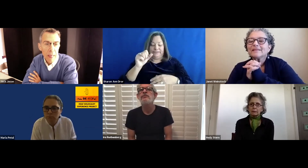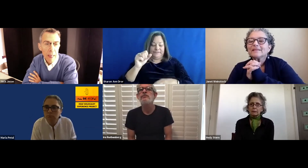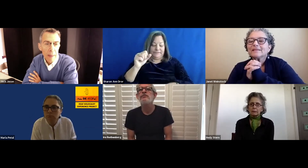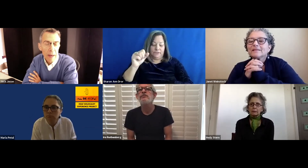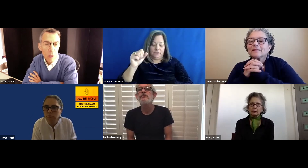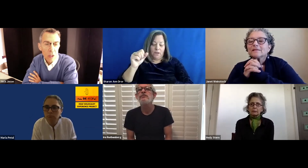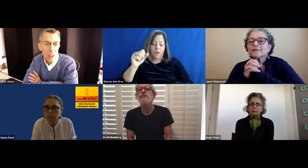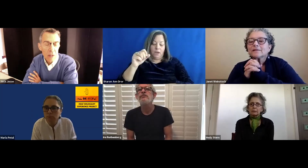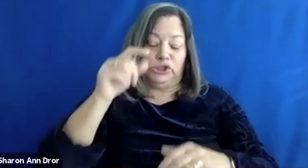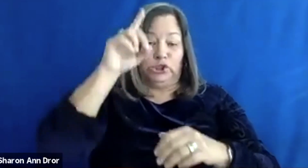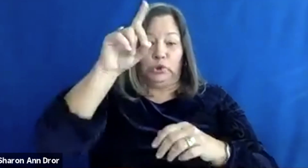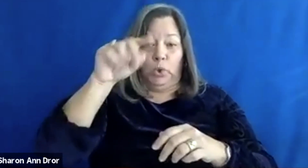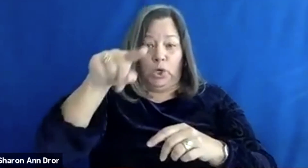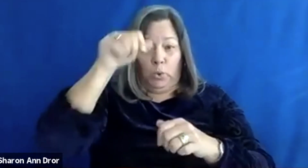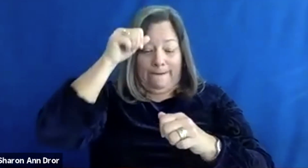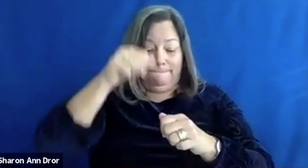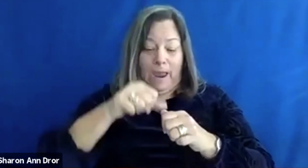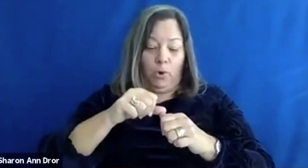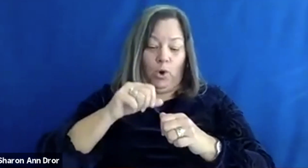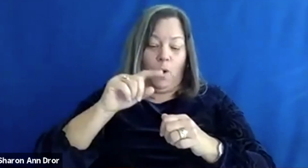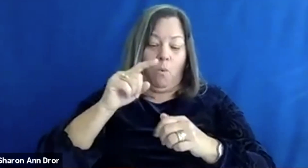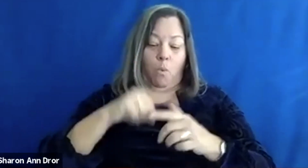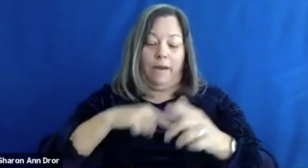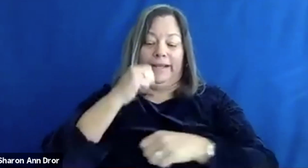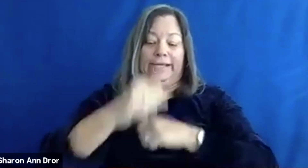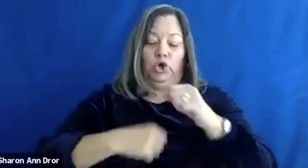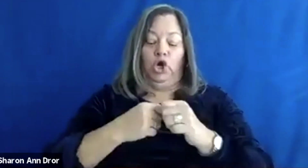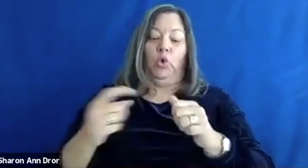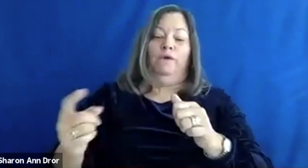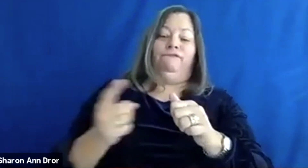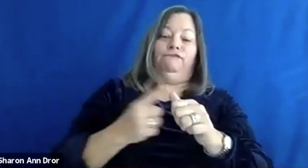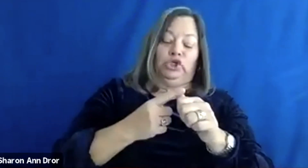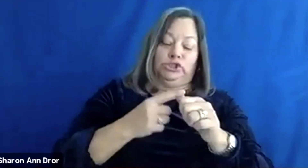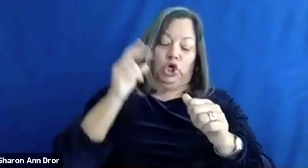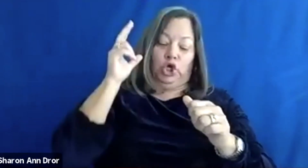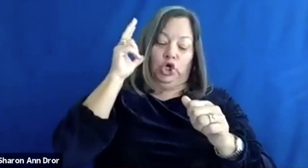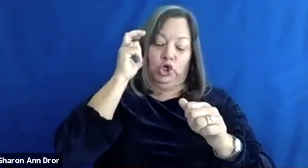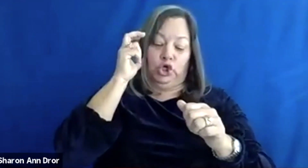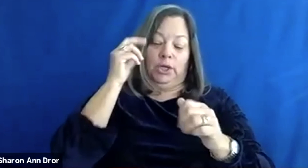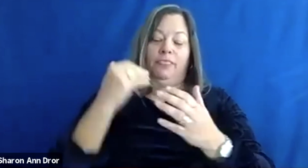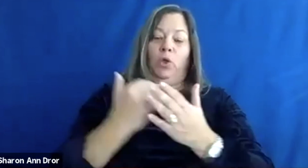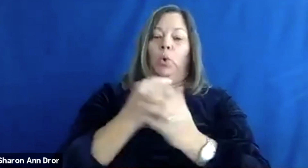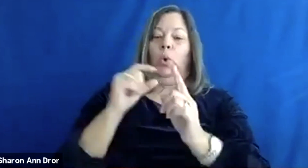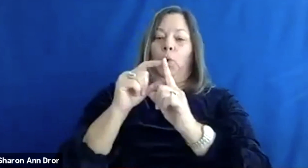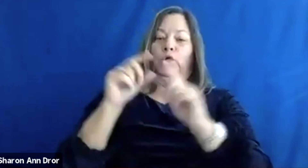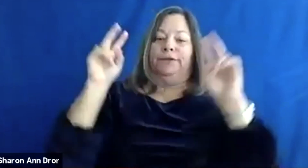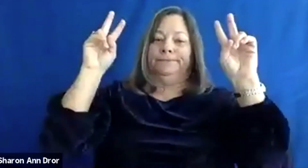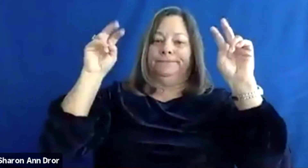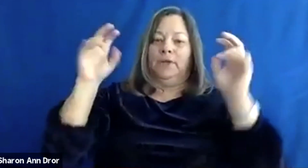next question is, do you remember what year you first heard the new